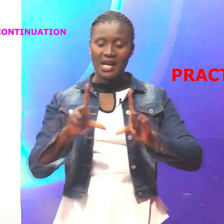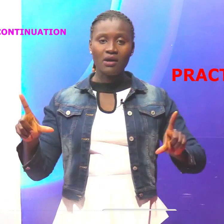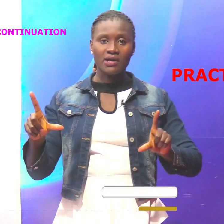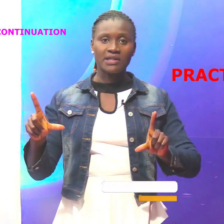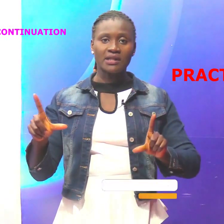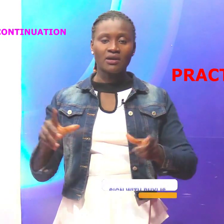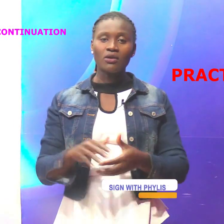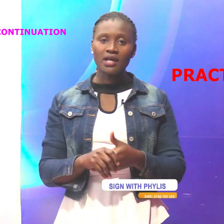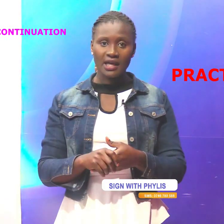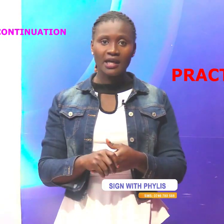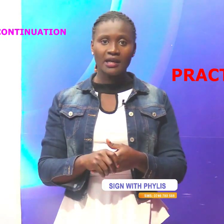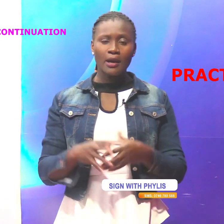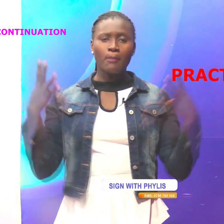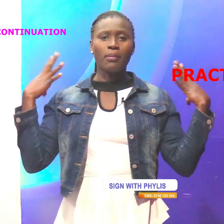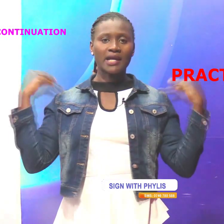language. Okay. Practice